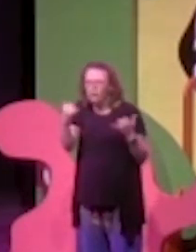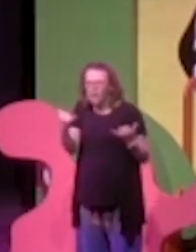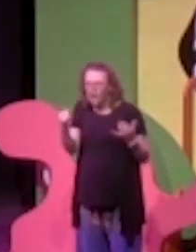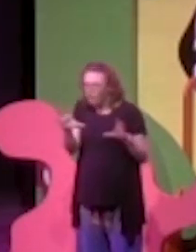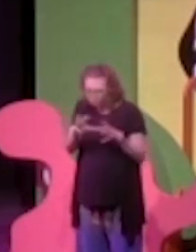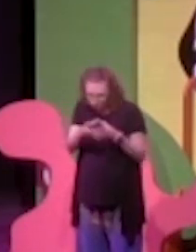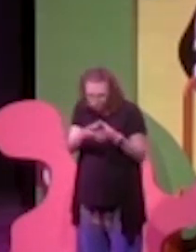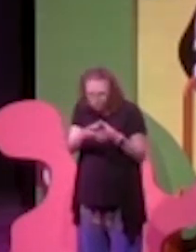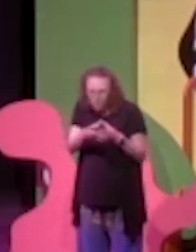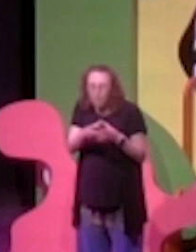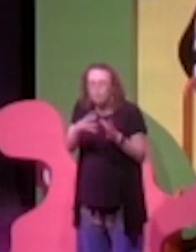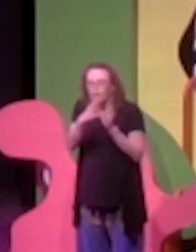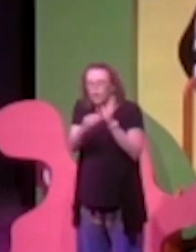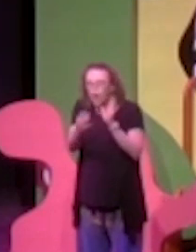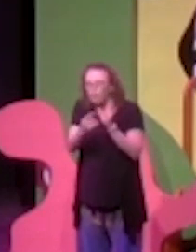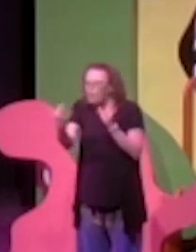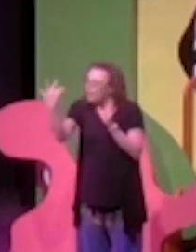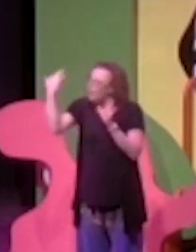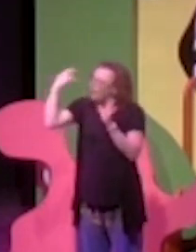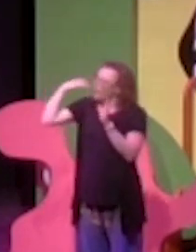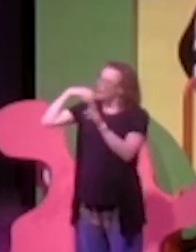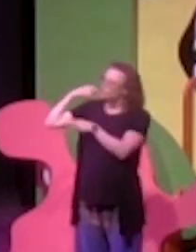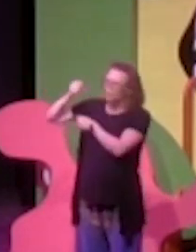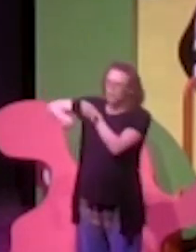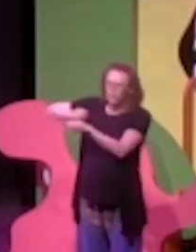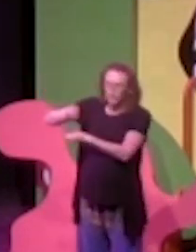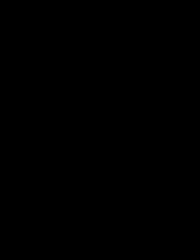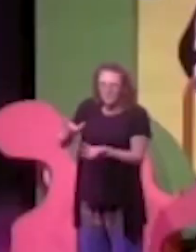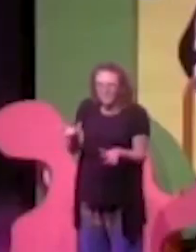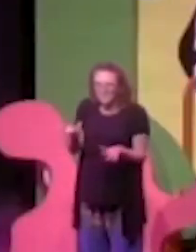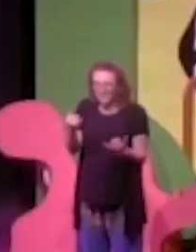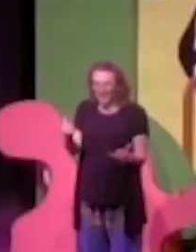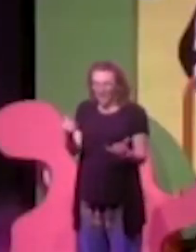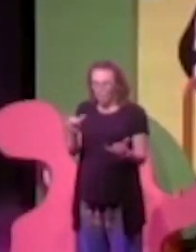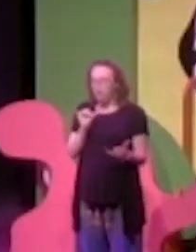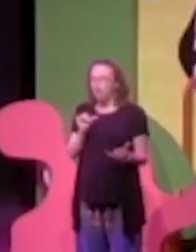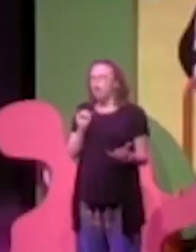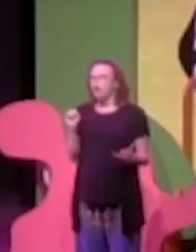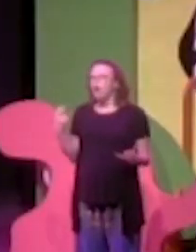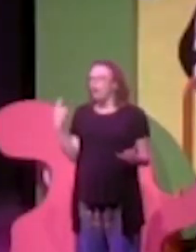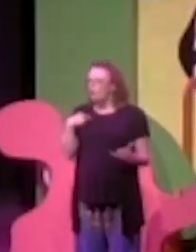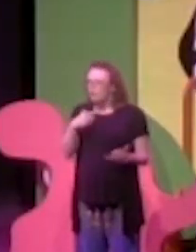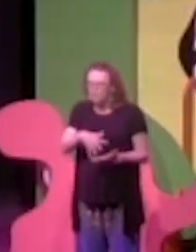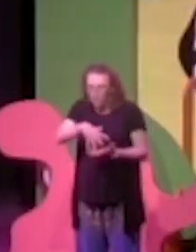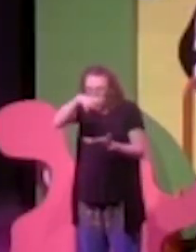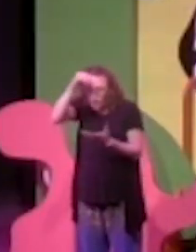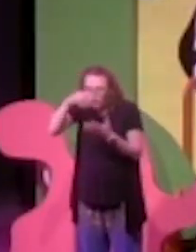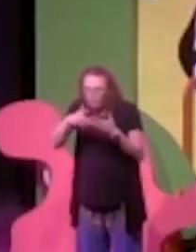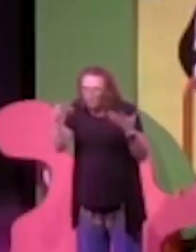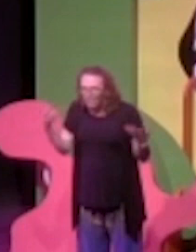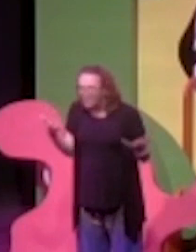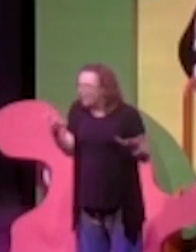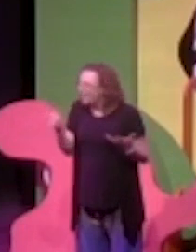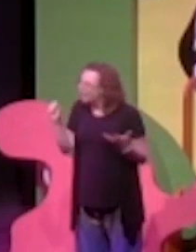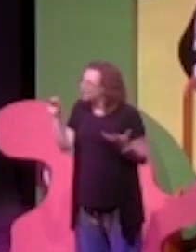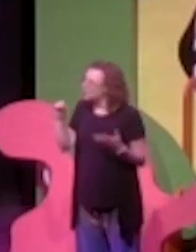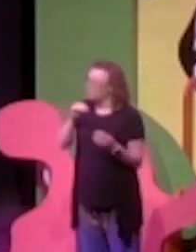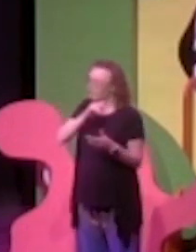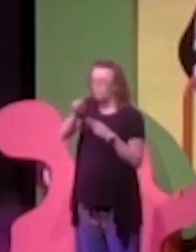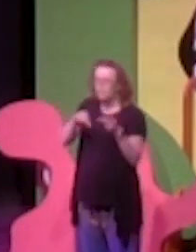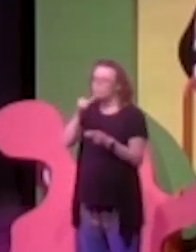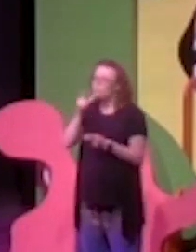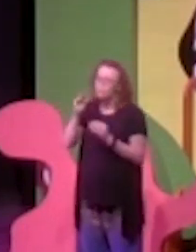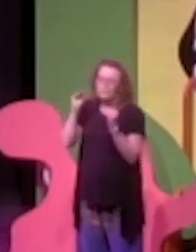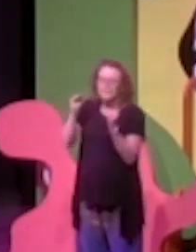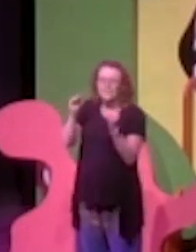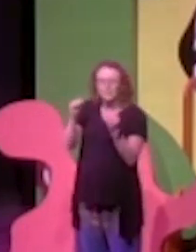there's a lot to be learned, but the people who can teach it today aren't, you know, they don't carry a piece of paper. So yeah, I hope